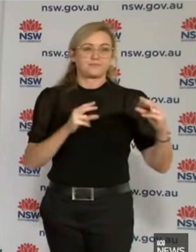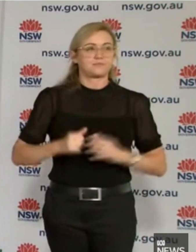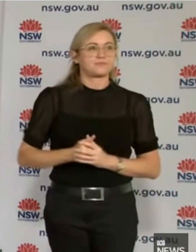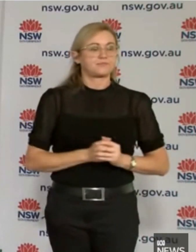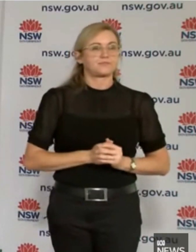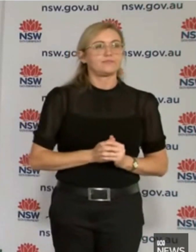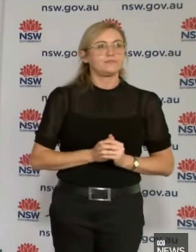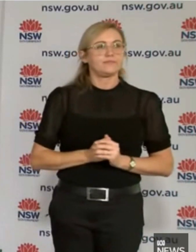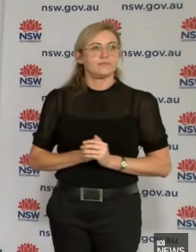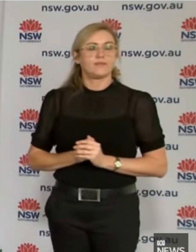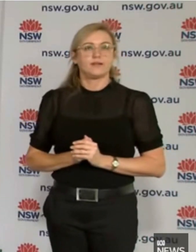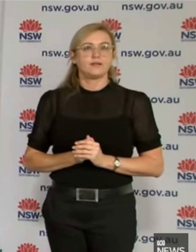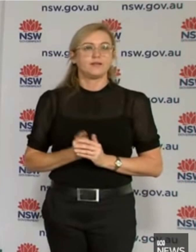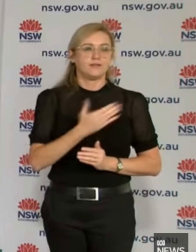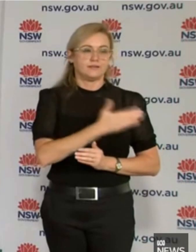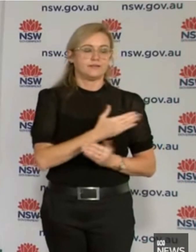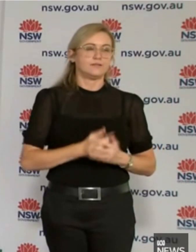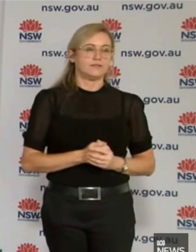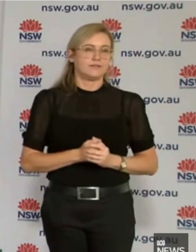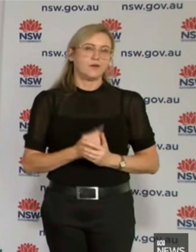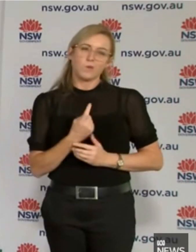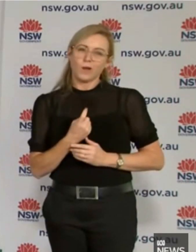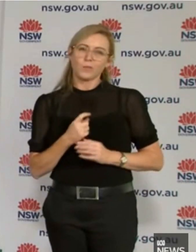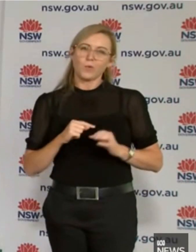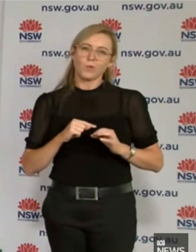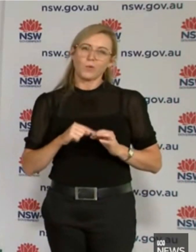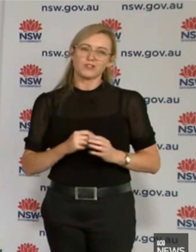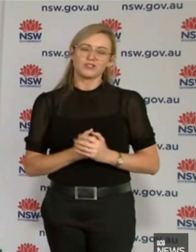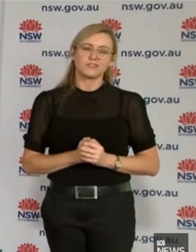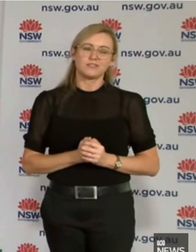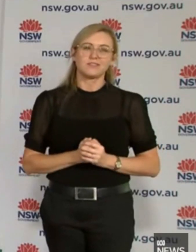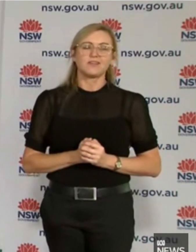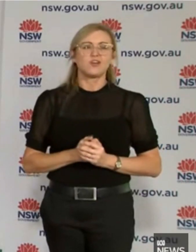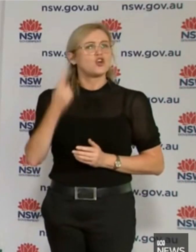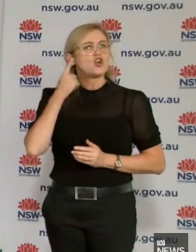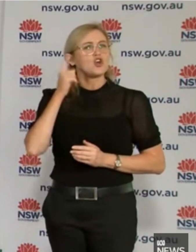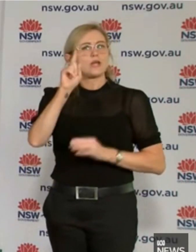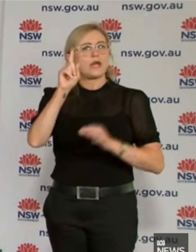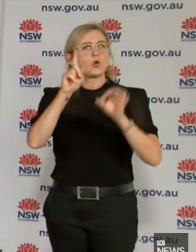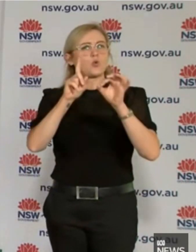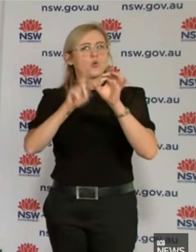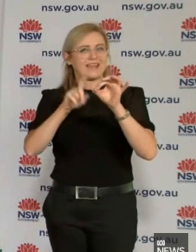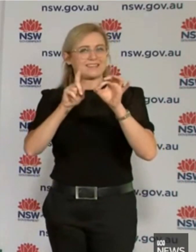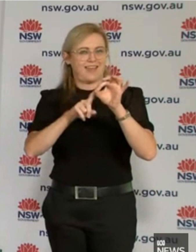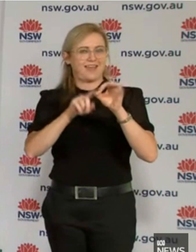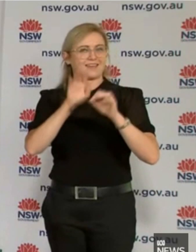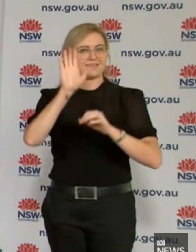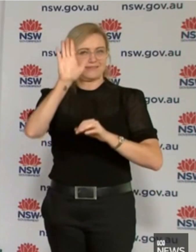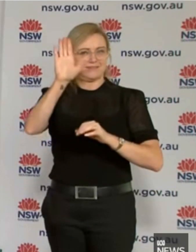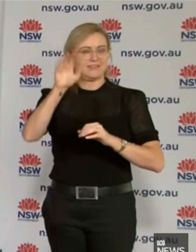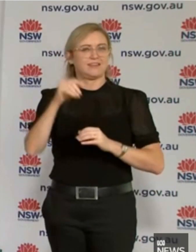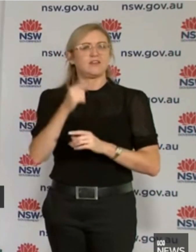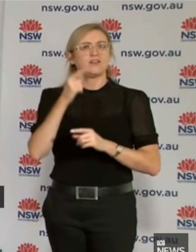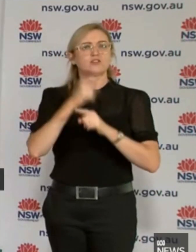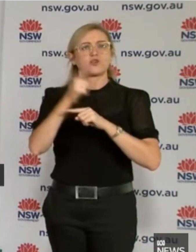up. Well, it's actually a slightly different question, but just one more was Queensland announced today it's got a plan to have internal Queensland-based